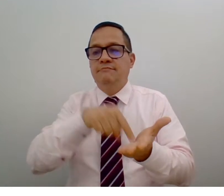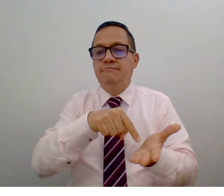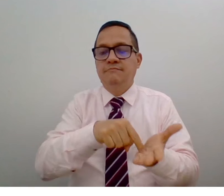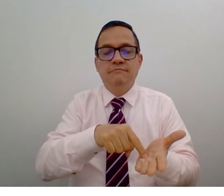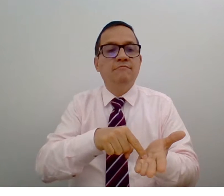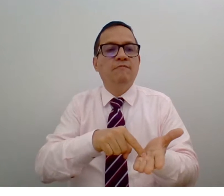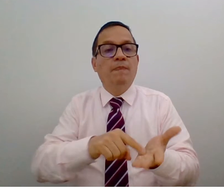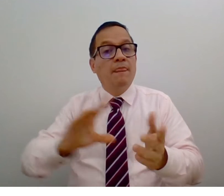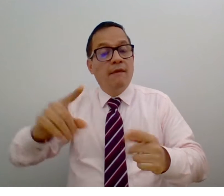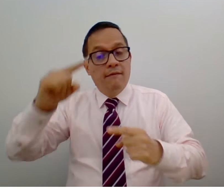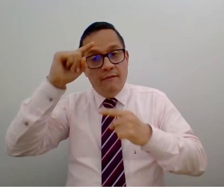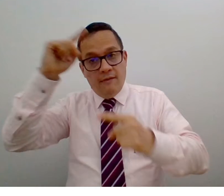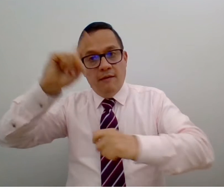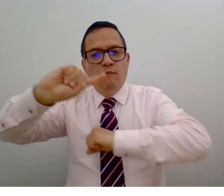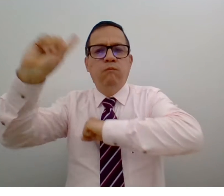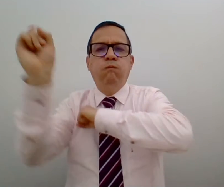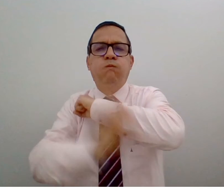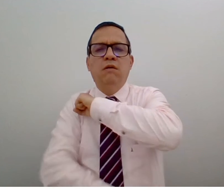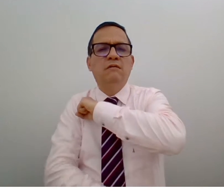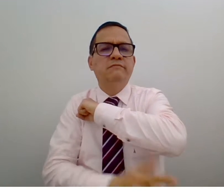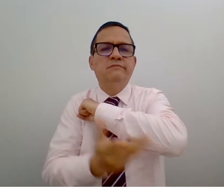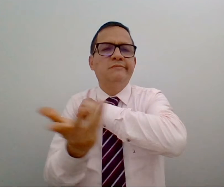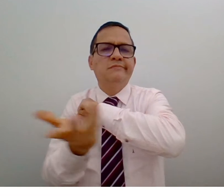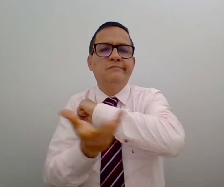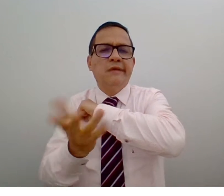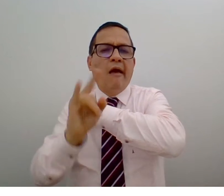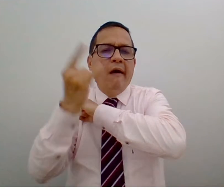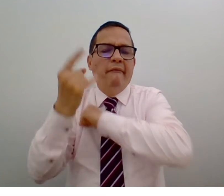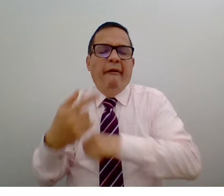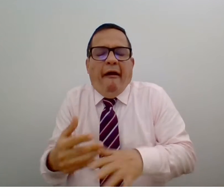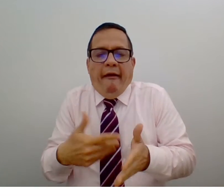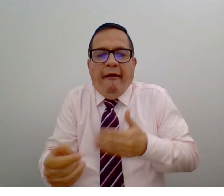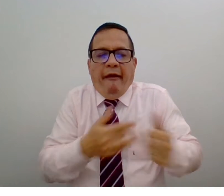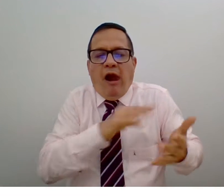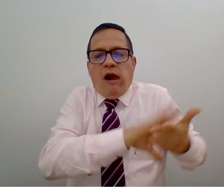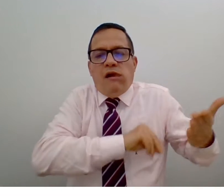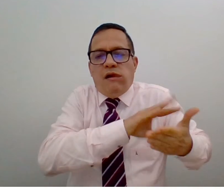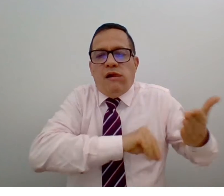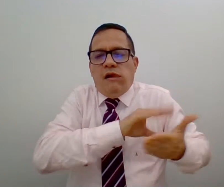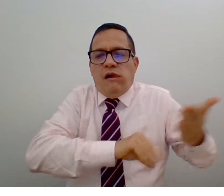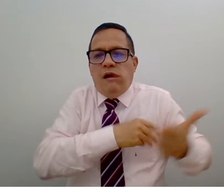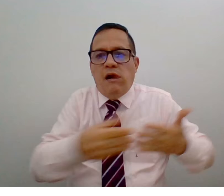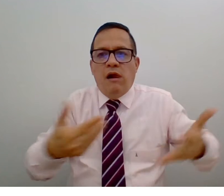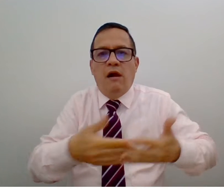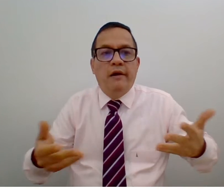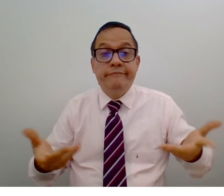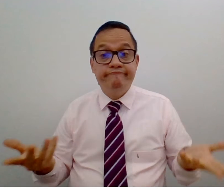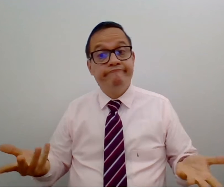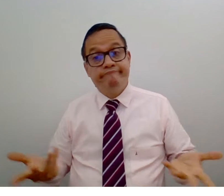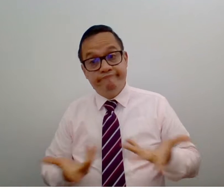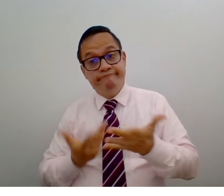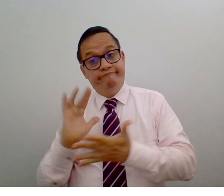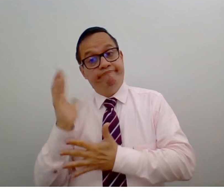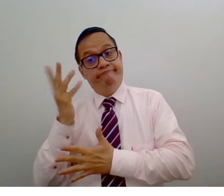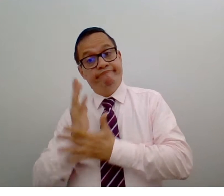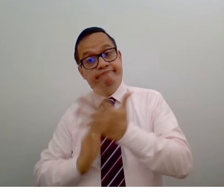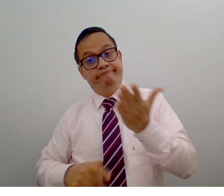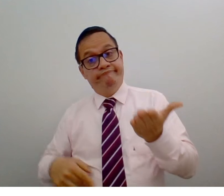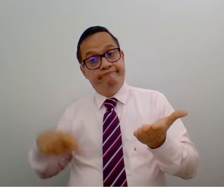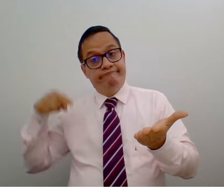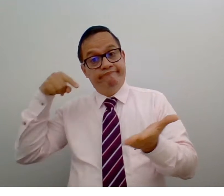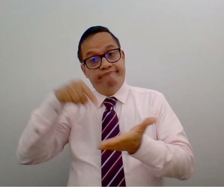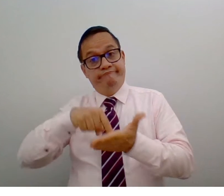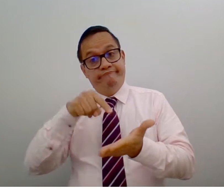academic penalties students will face are: in case of academic fraud demonstrated in